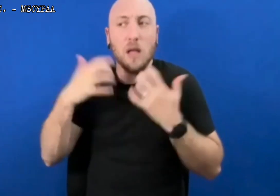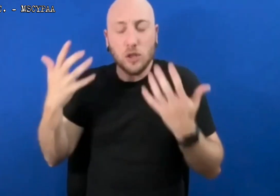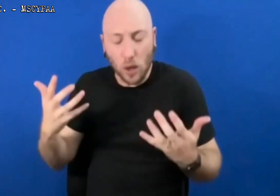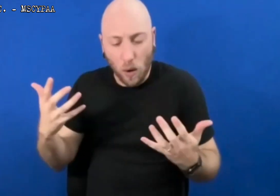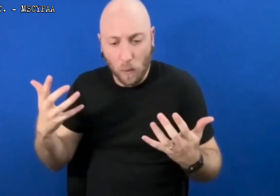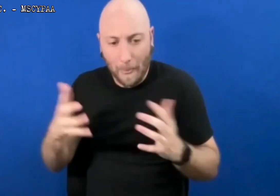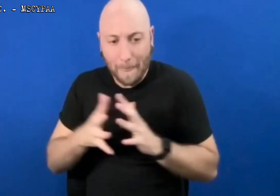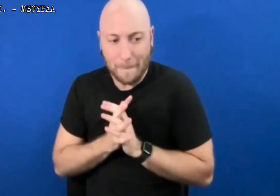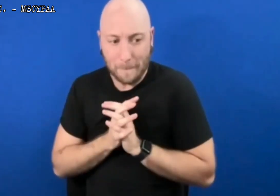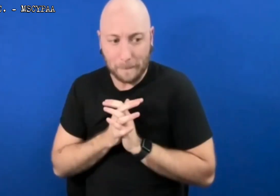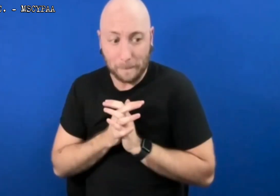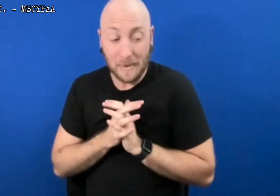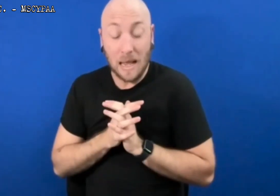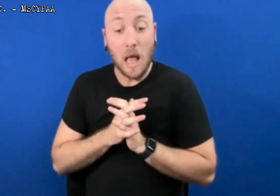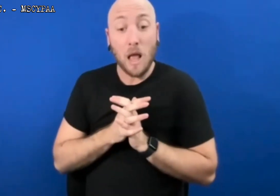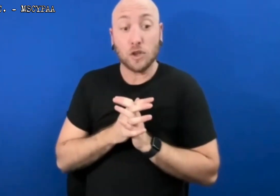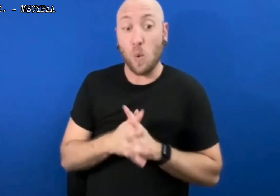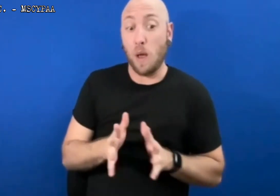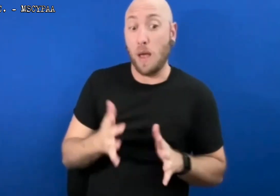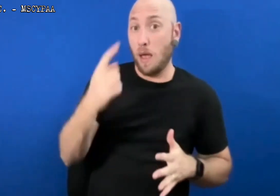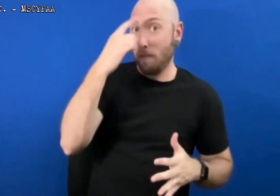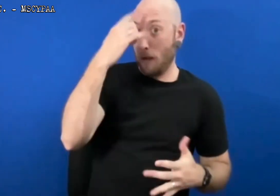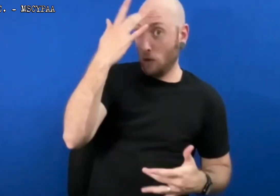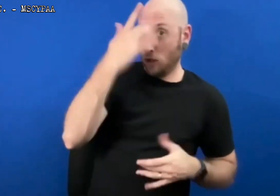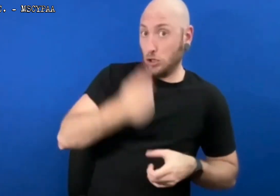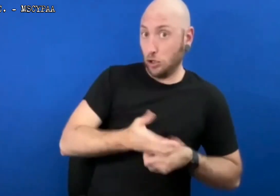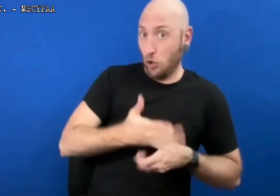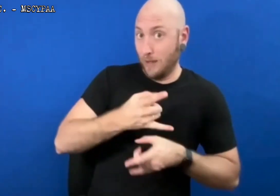my mental illness progressed